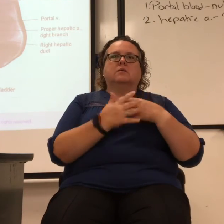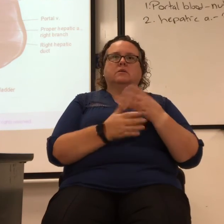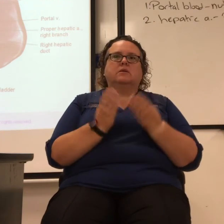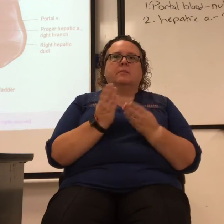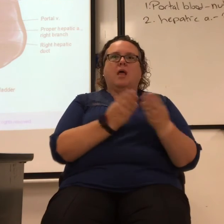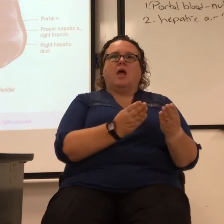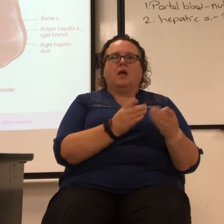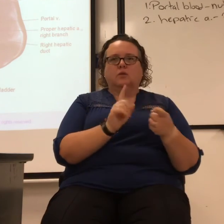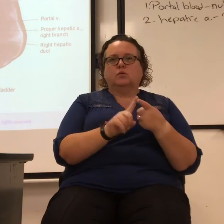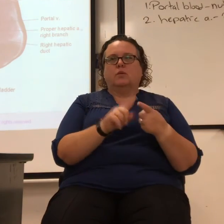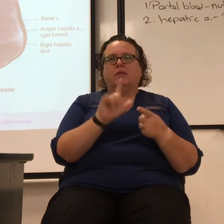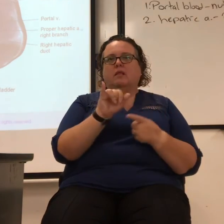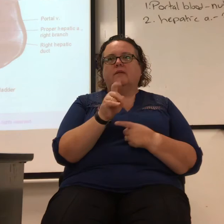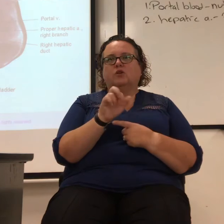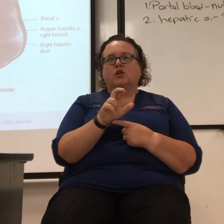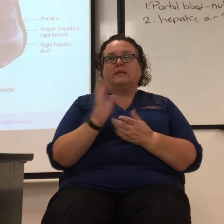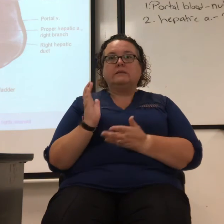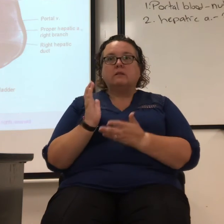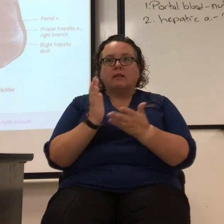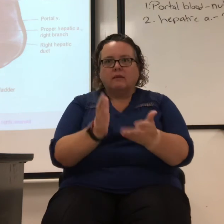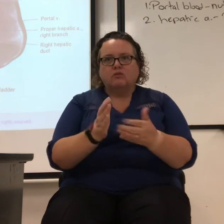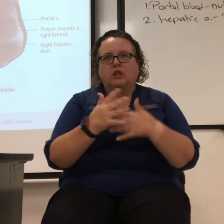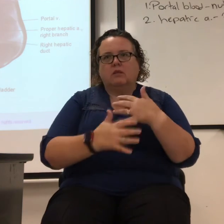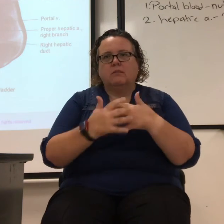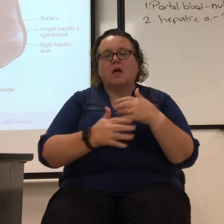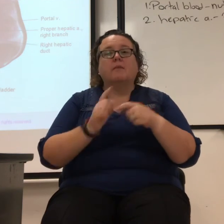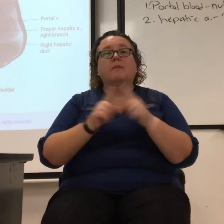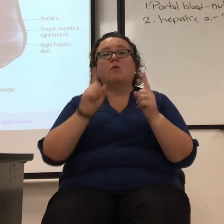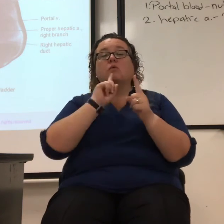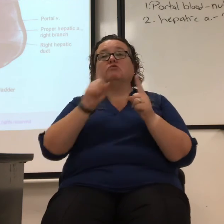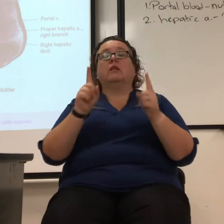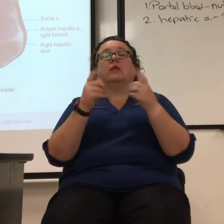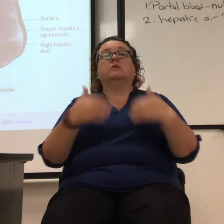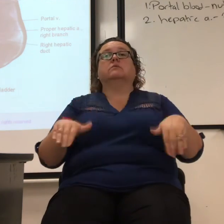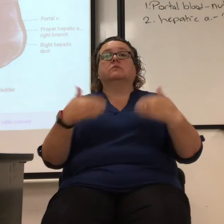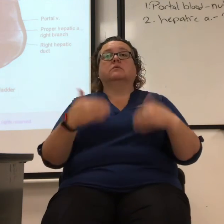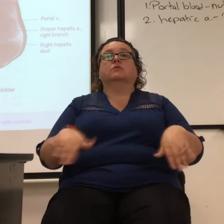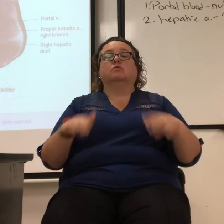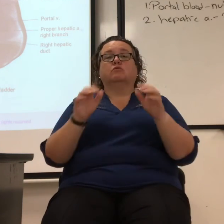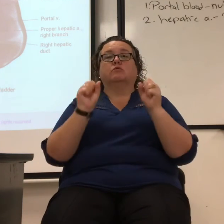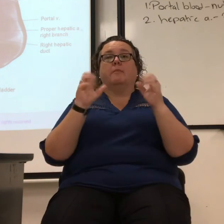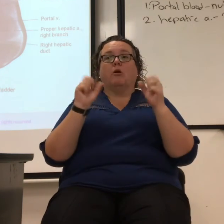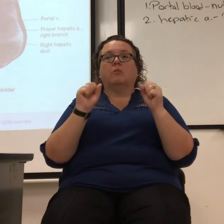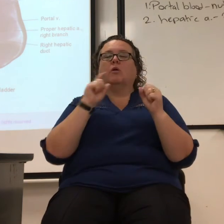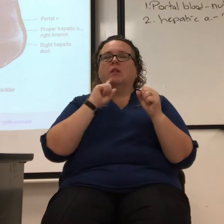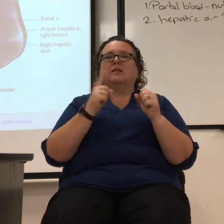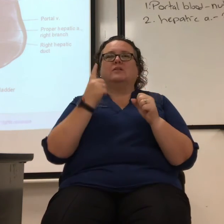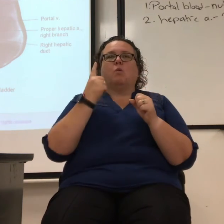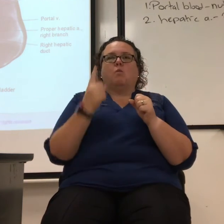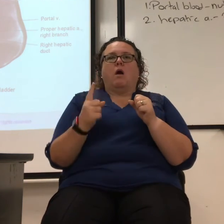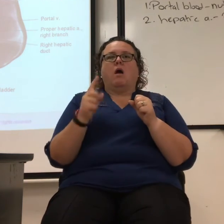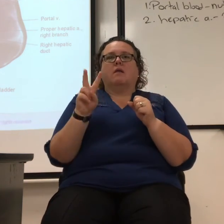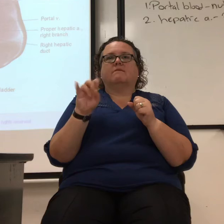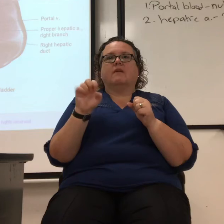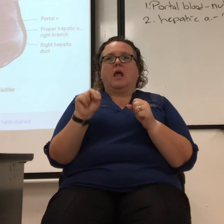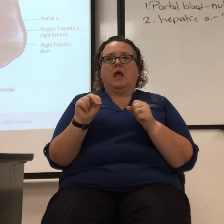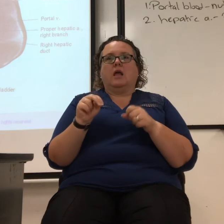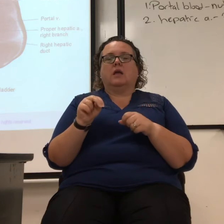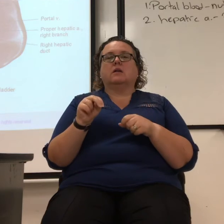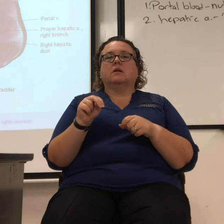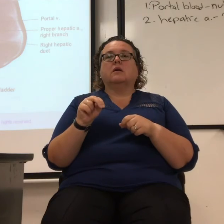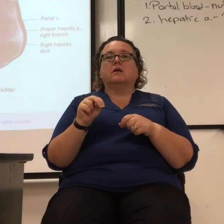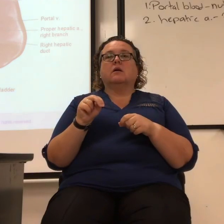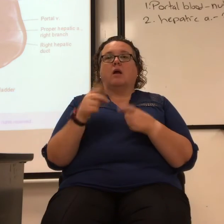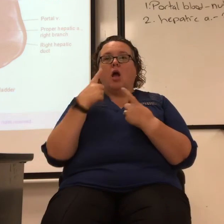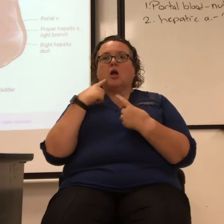the blood. So I think what's remarkable is the one umbilical vein in fetal circulation accomplishes what